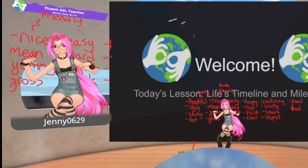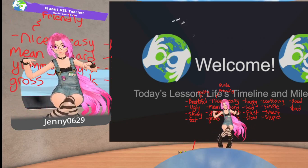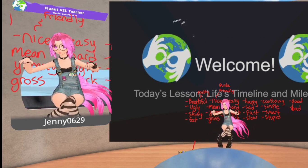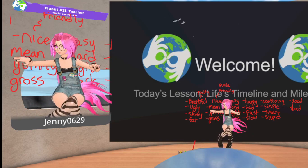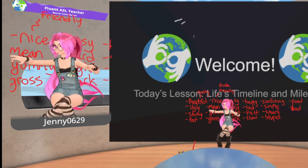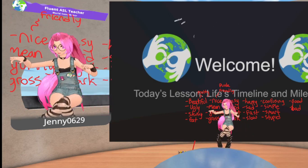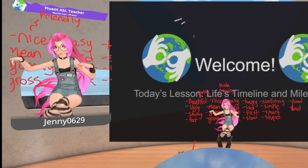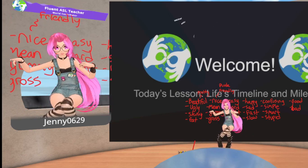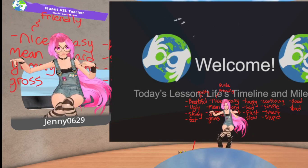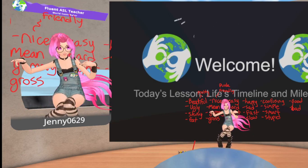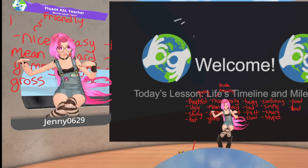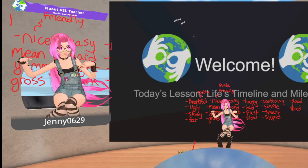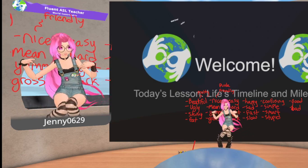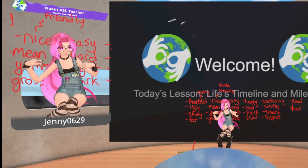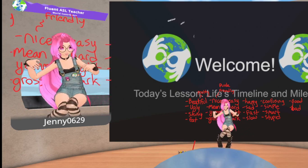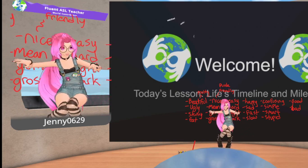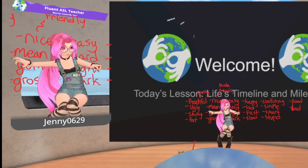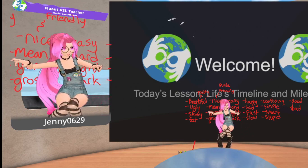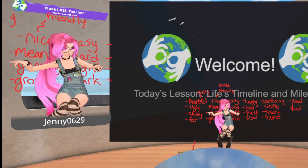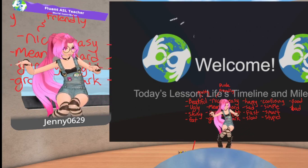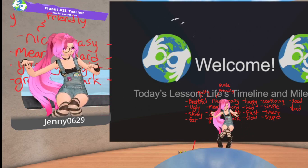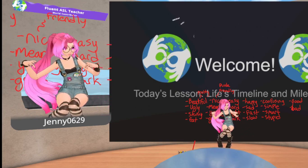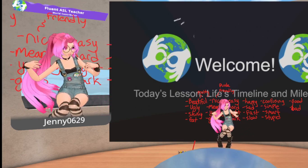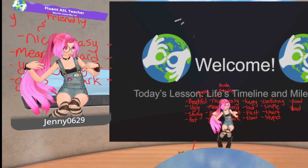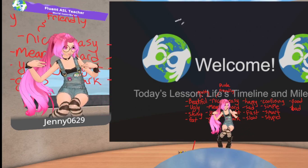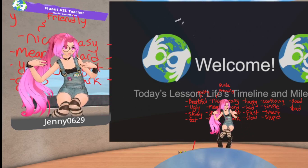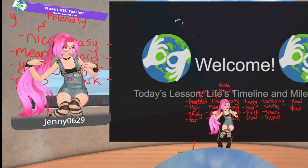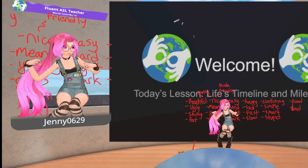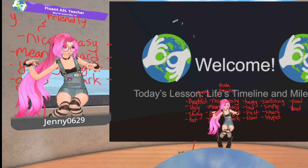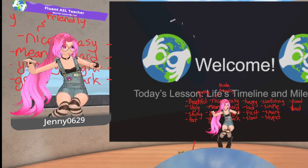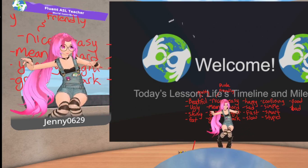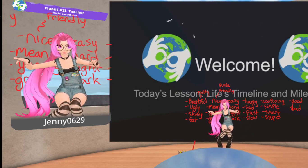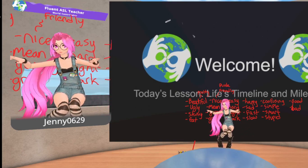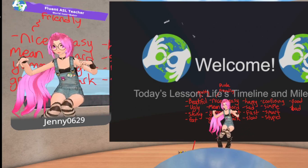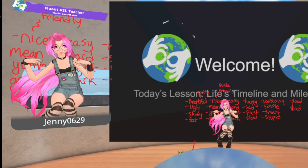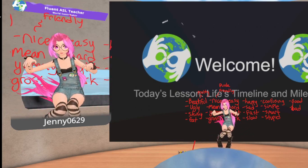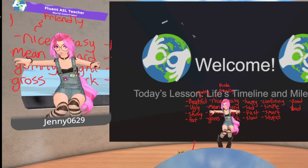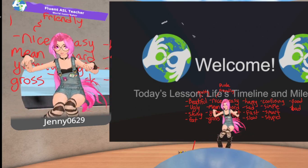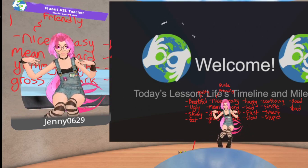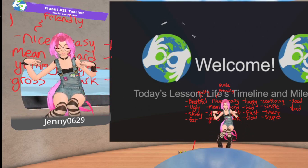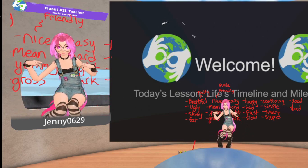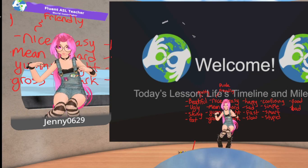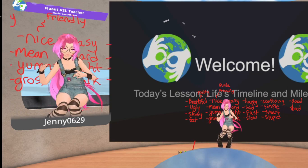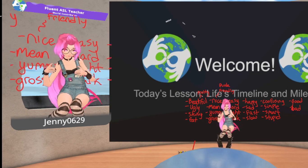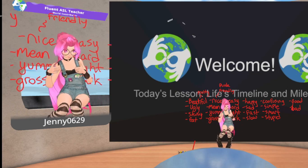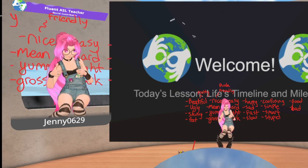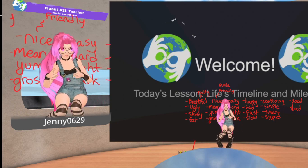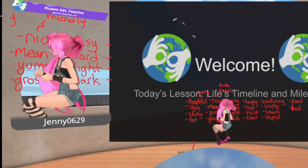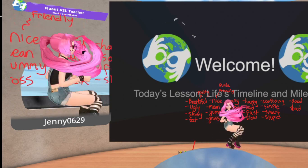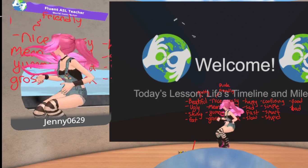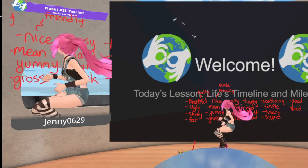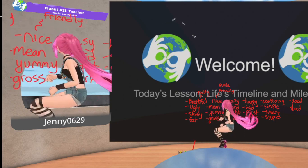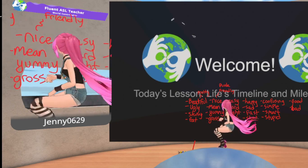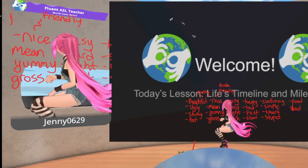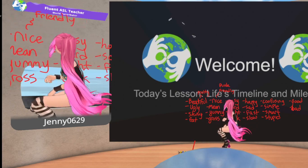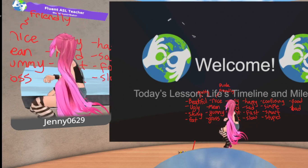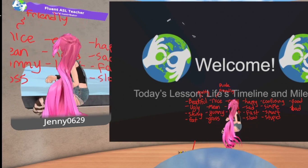yuck. You're shaking it away. Gross. I don't want to touch that. Gross.